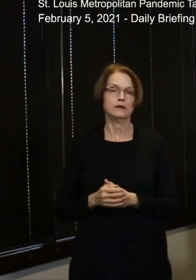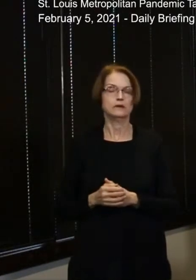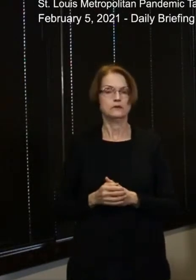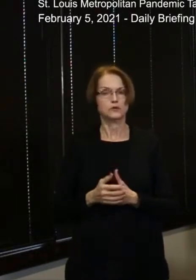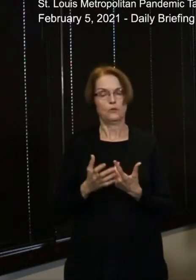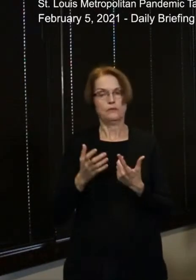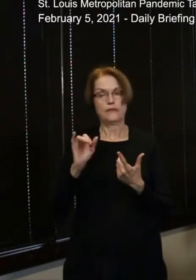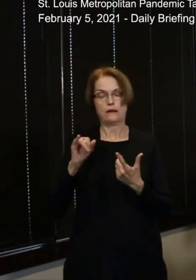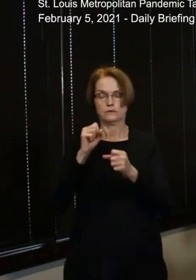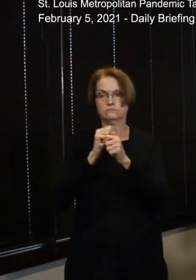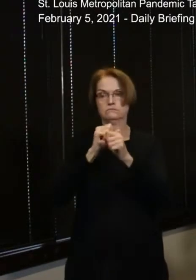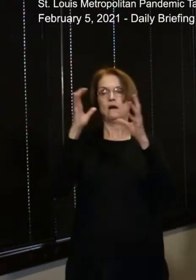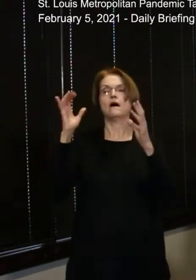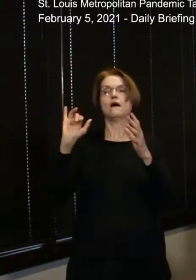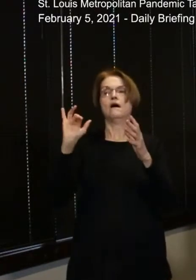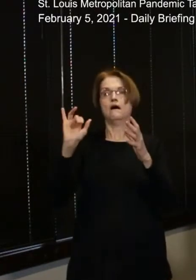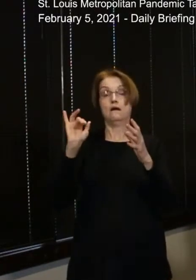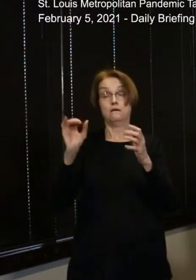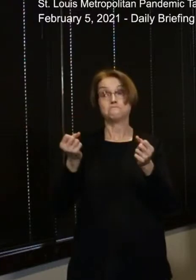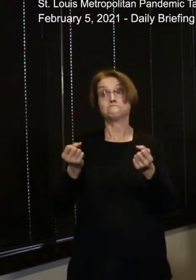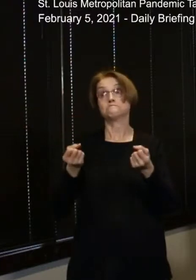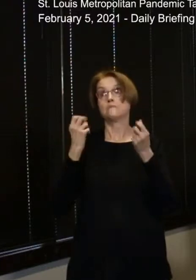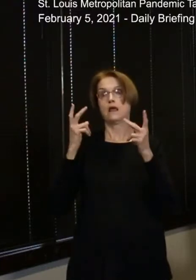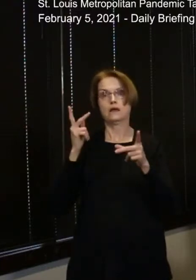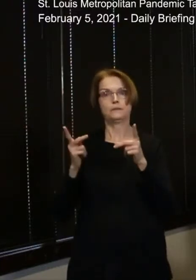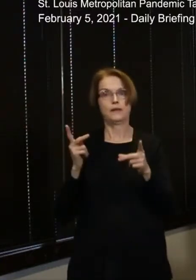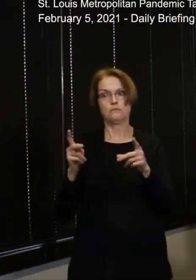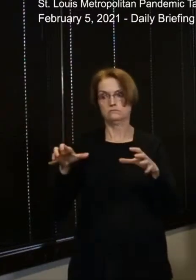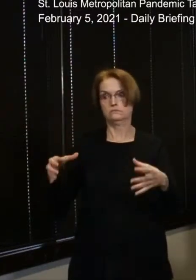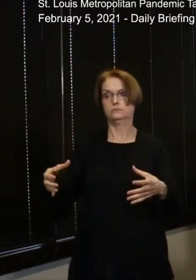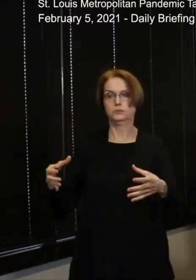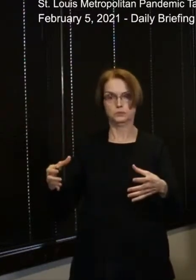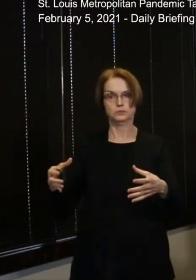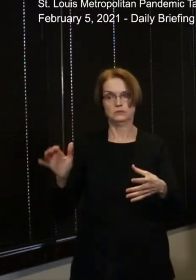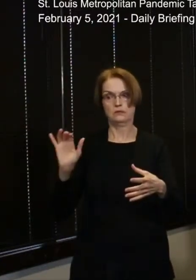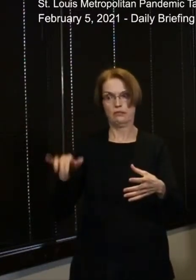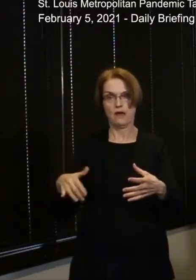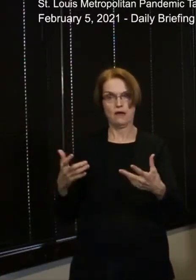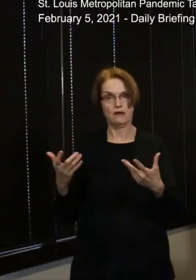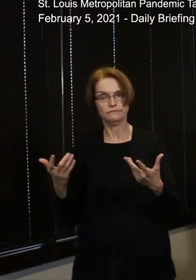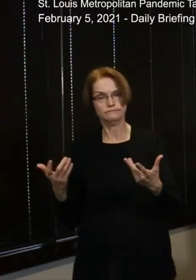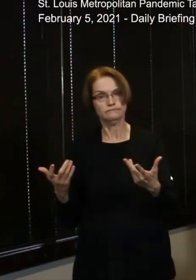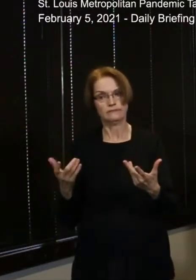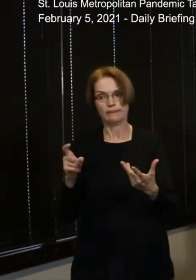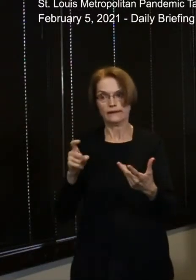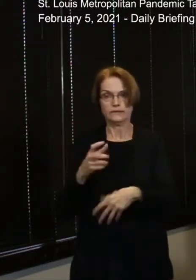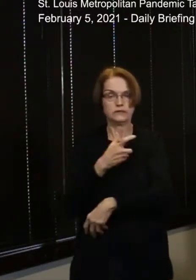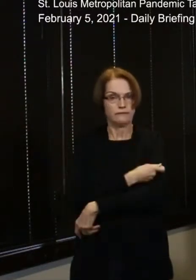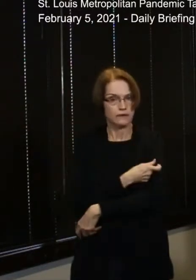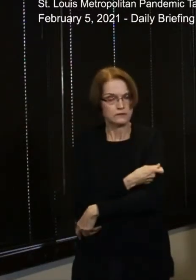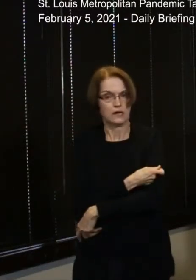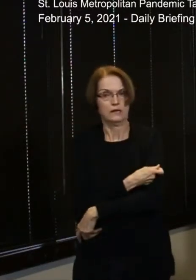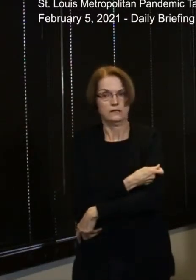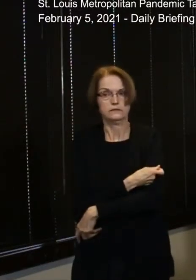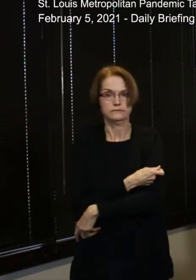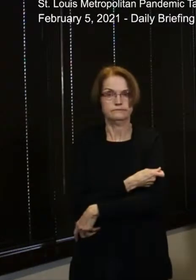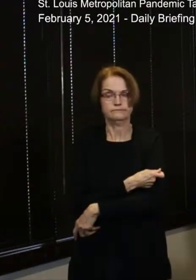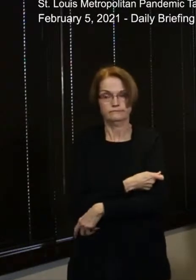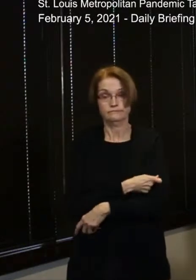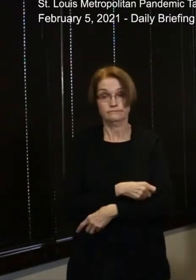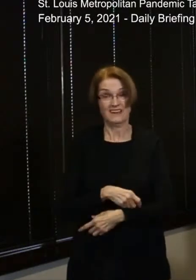everybody an idea of the magnitude of the population that we're talking about that needs to get vaccinated in